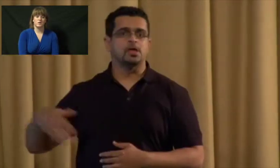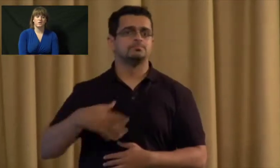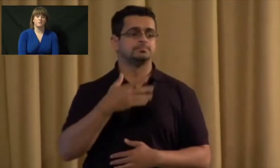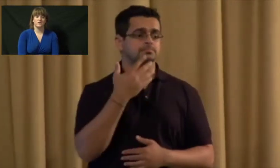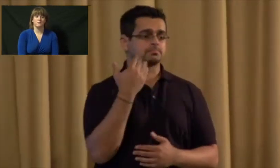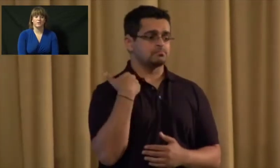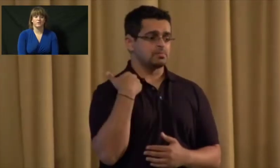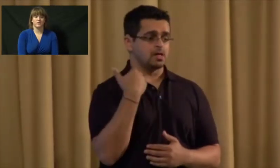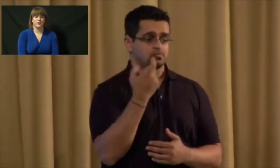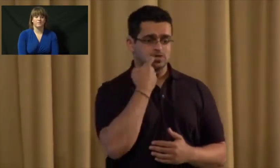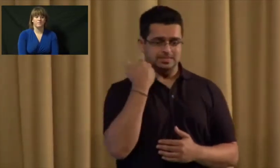do the peer-to-peer program.